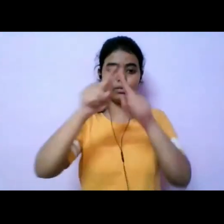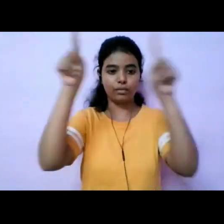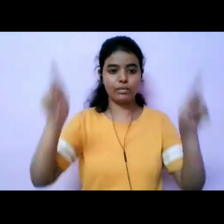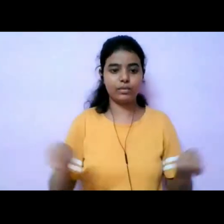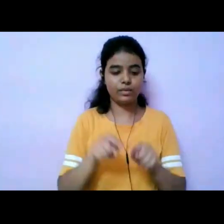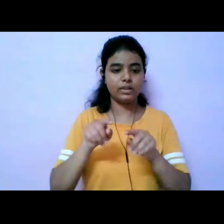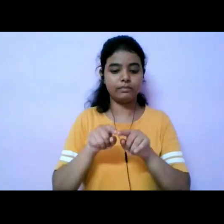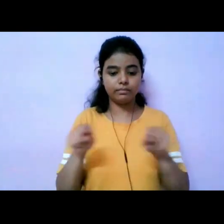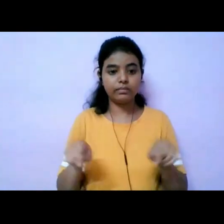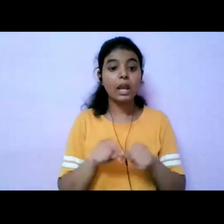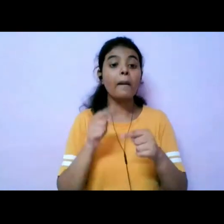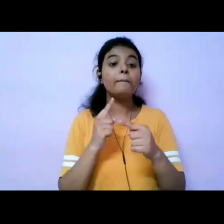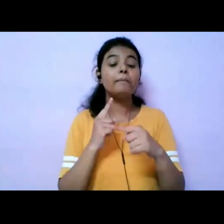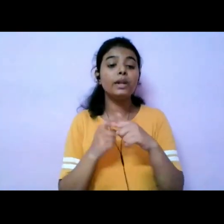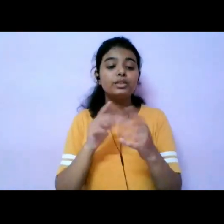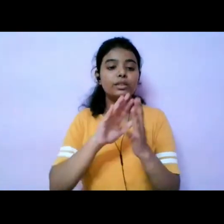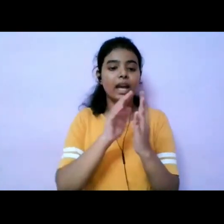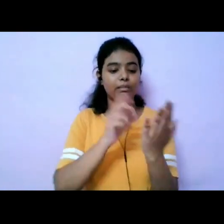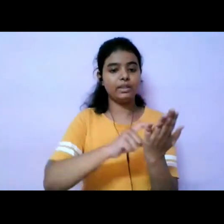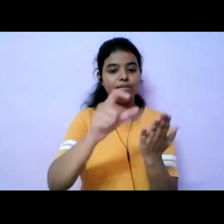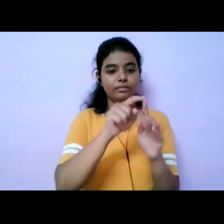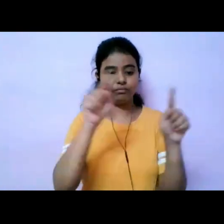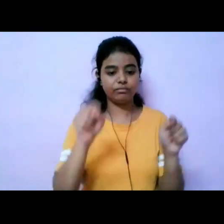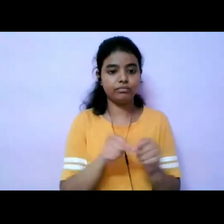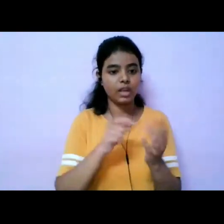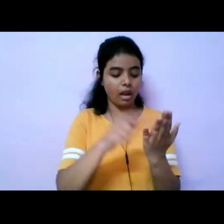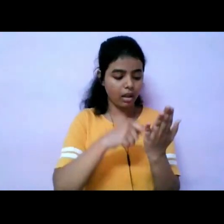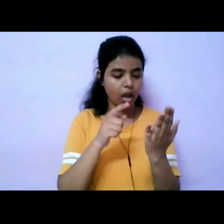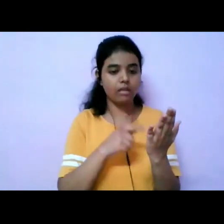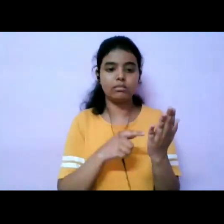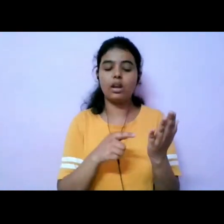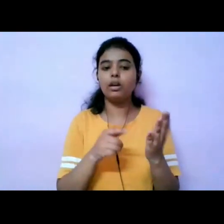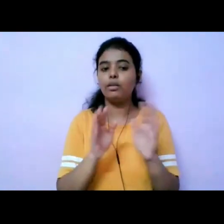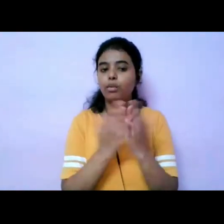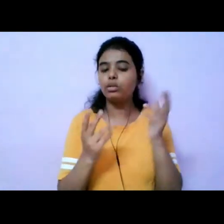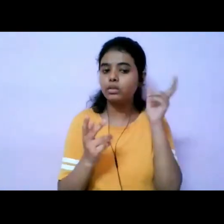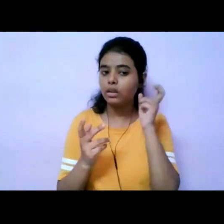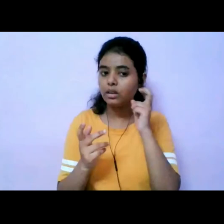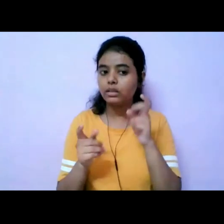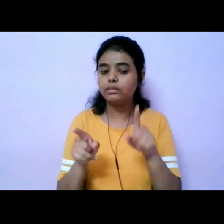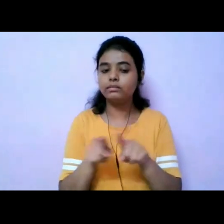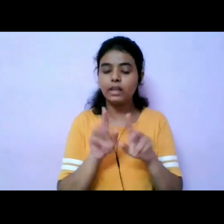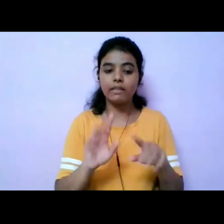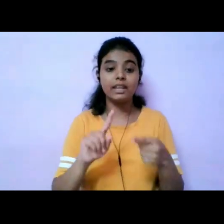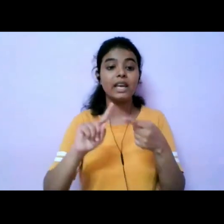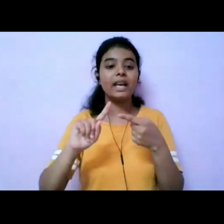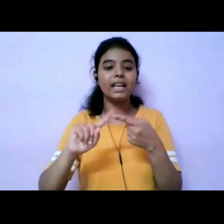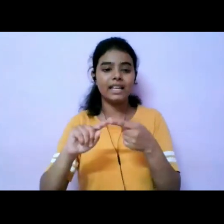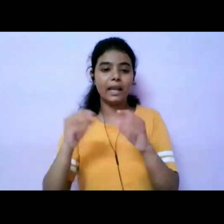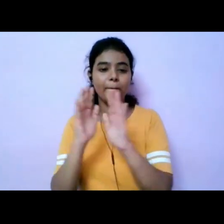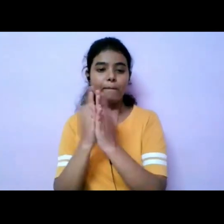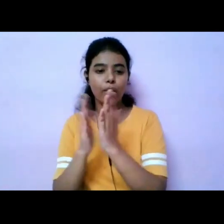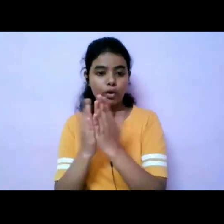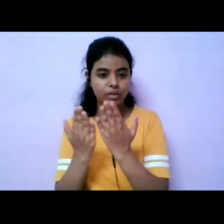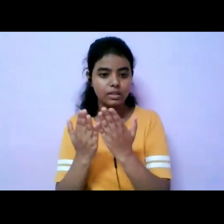have an iPad that I carry with me. I read books that way, EPUB books with